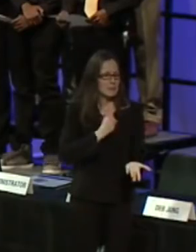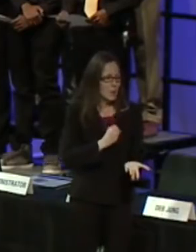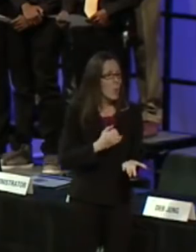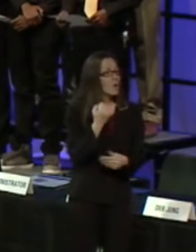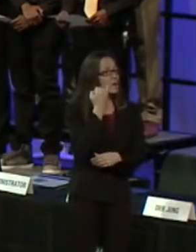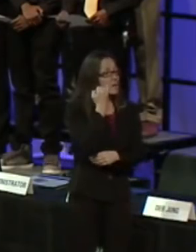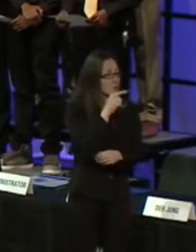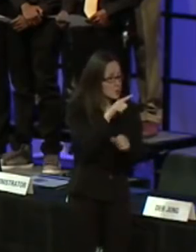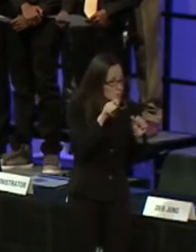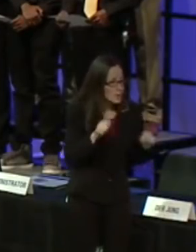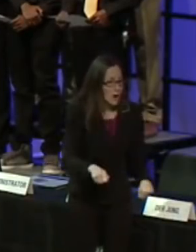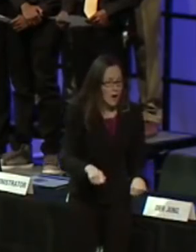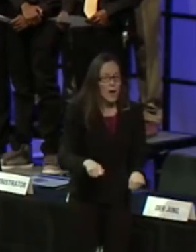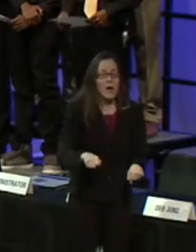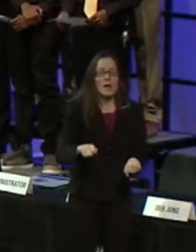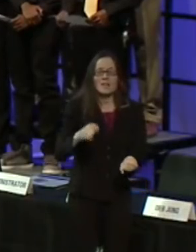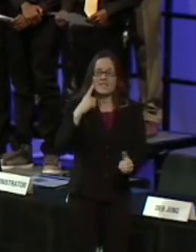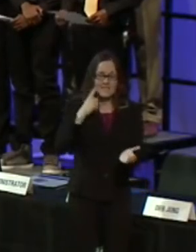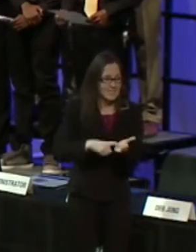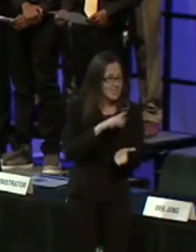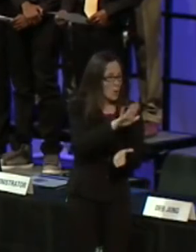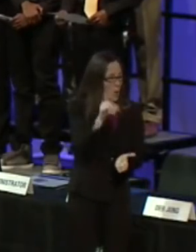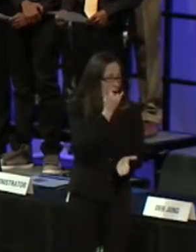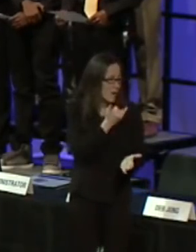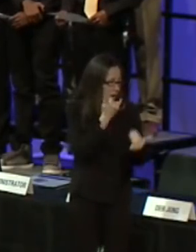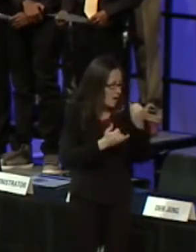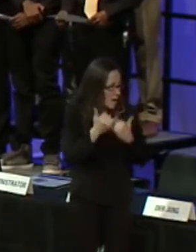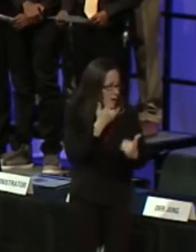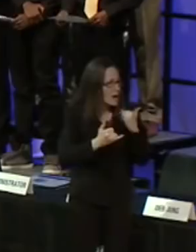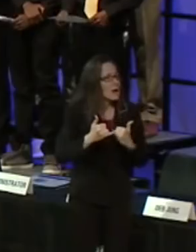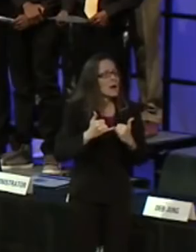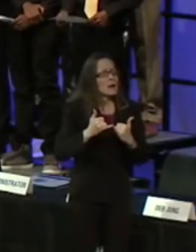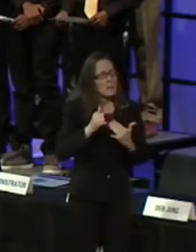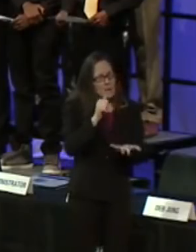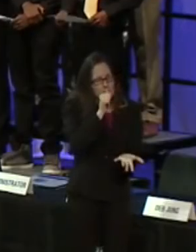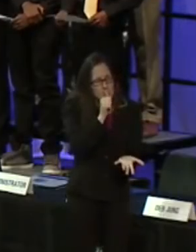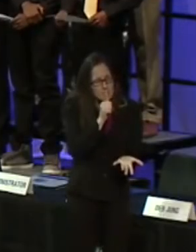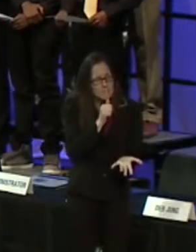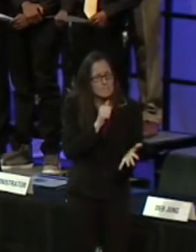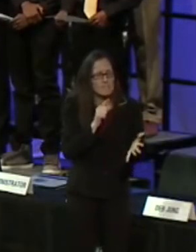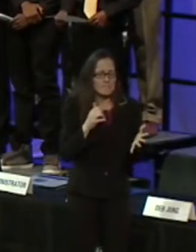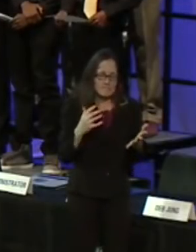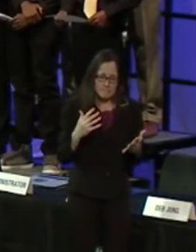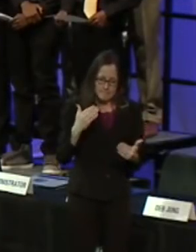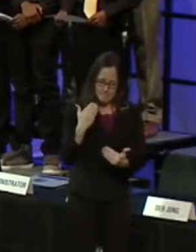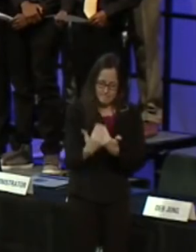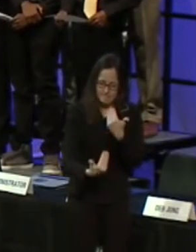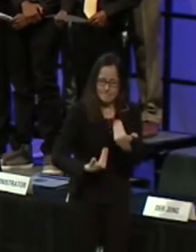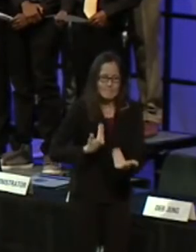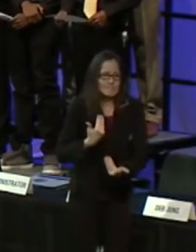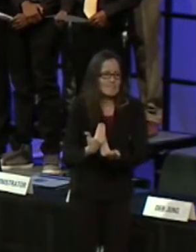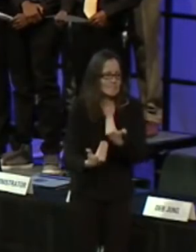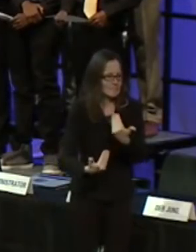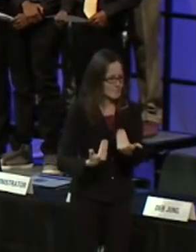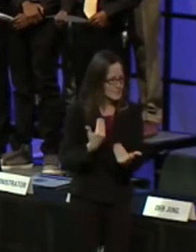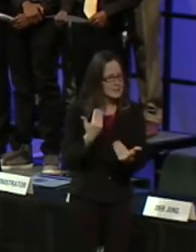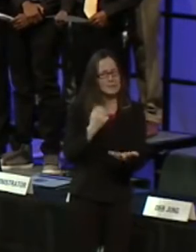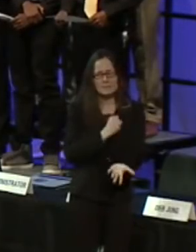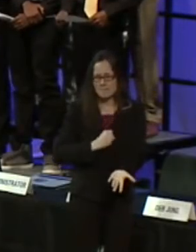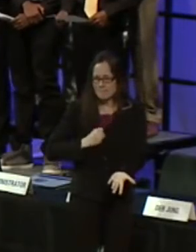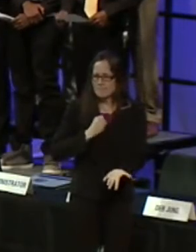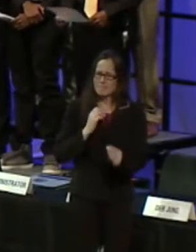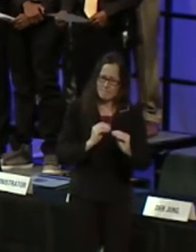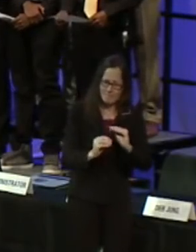build them up with worn-out tools. You can make one heap of all your winnings and risk it on one turn of pitch and